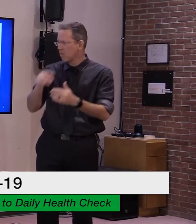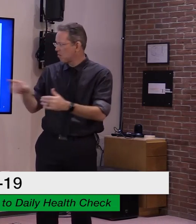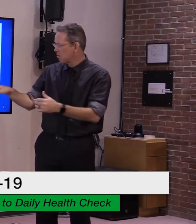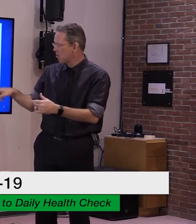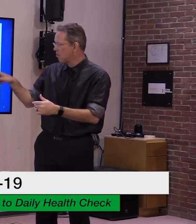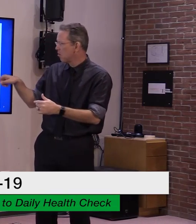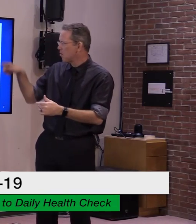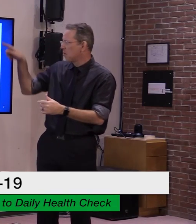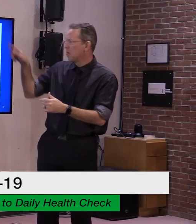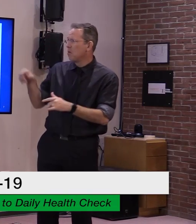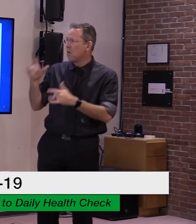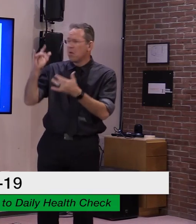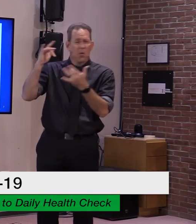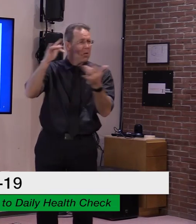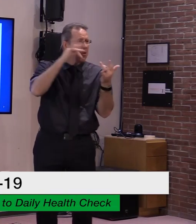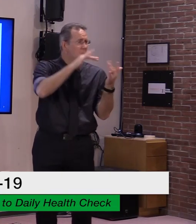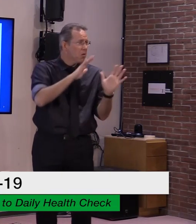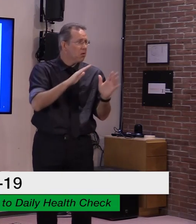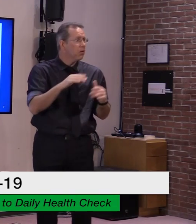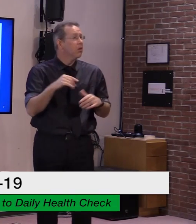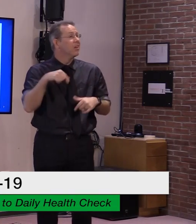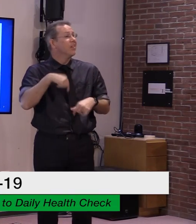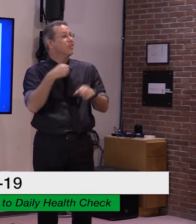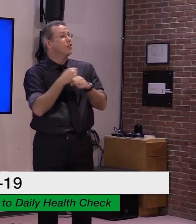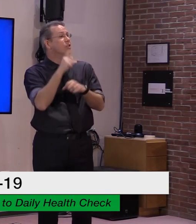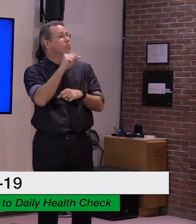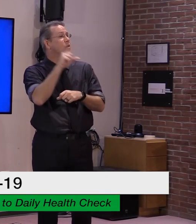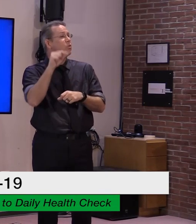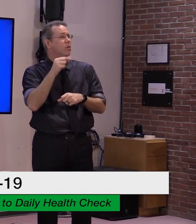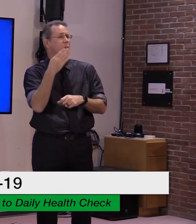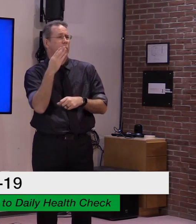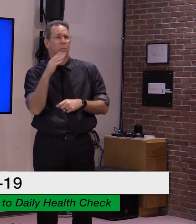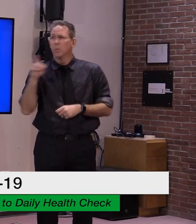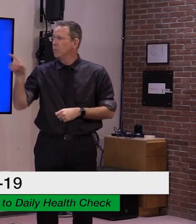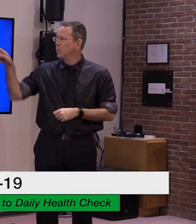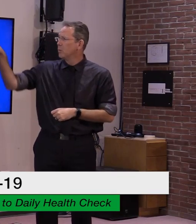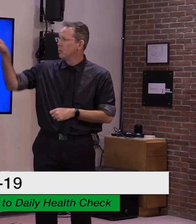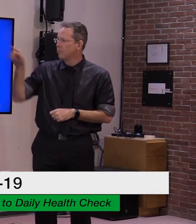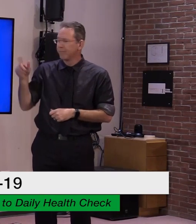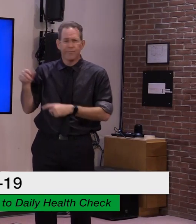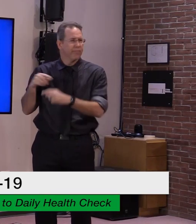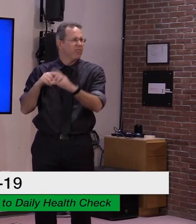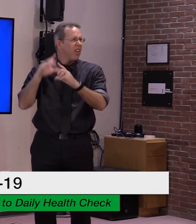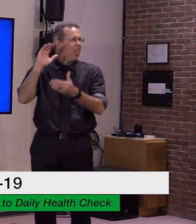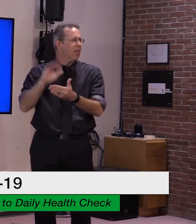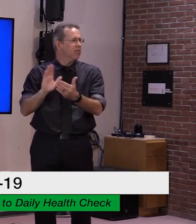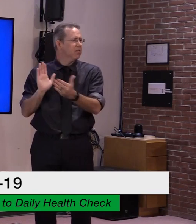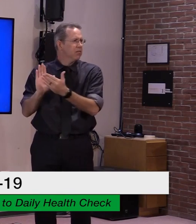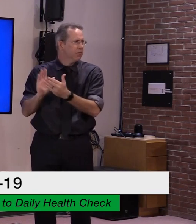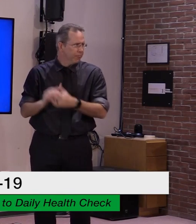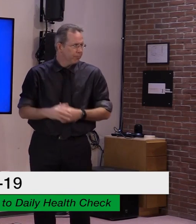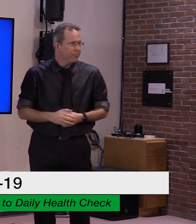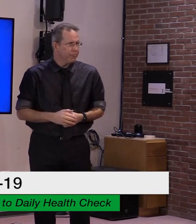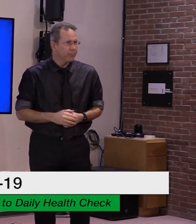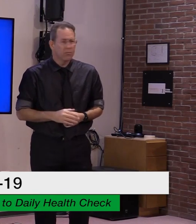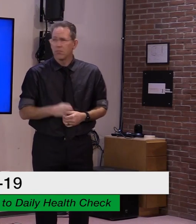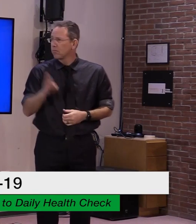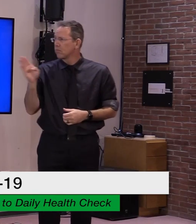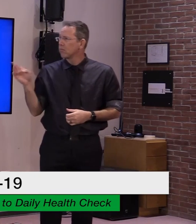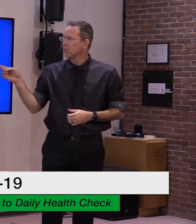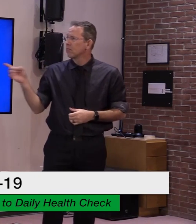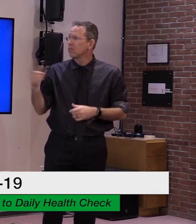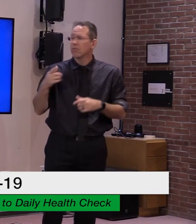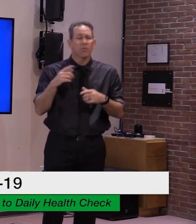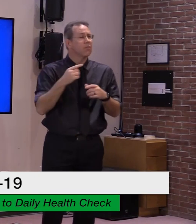travel was quite extensive looking at the next map we can see that in fact during last year's thanksgiving weekend